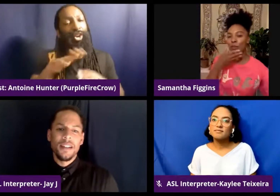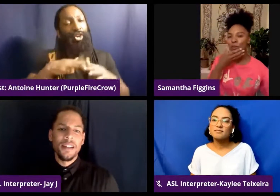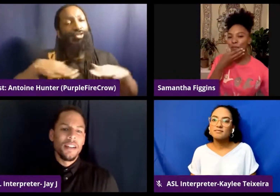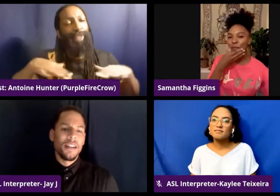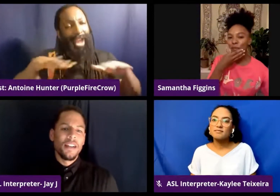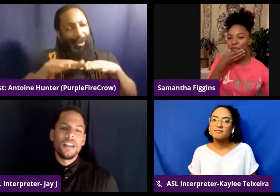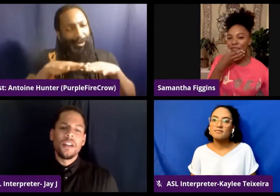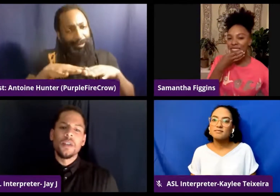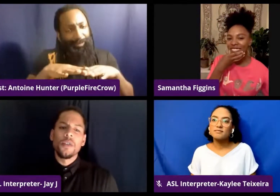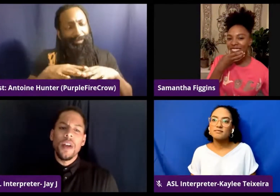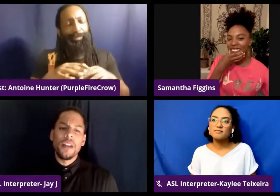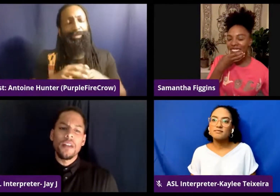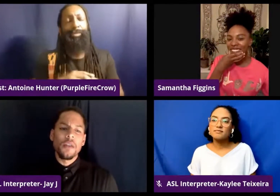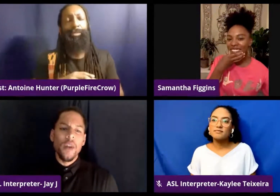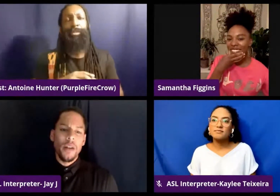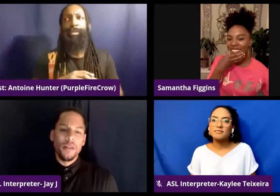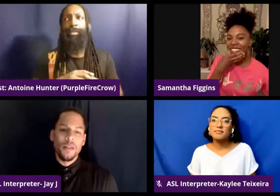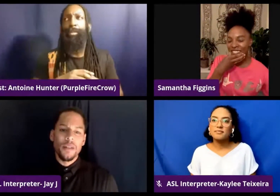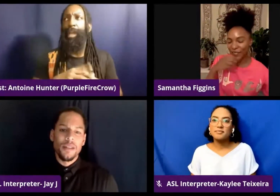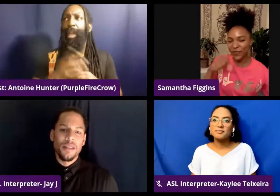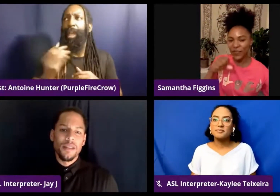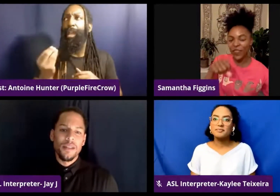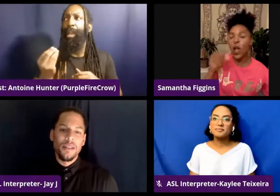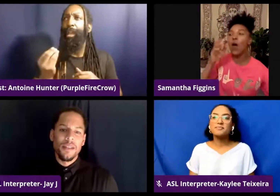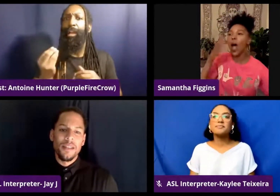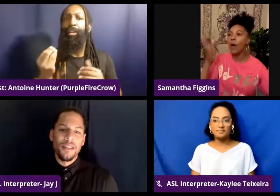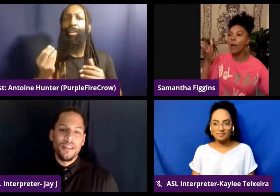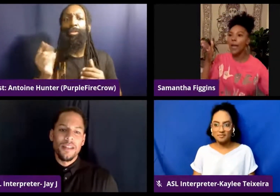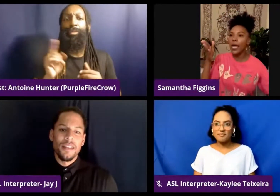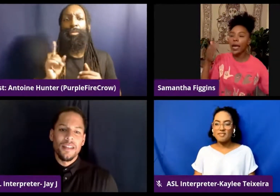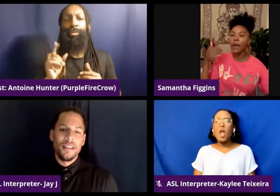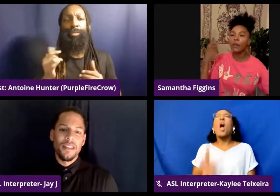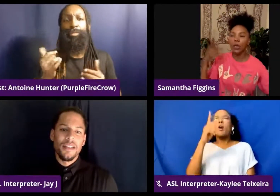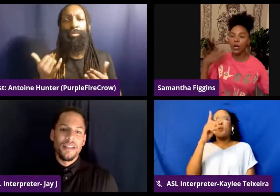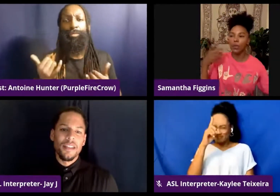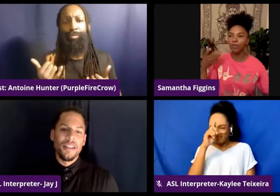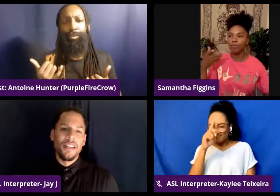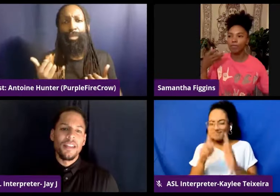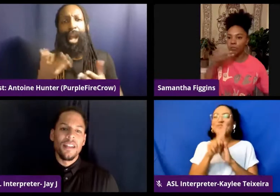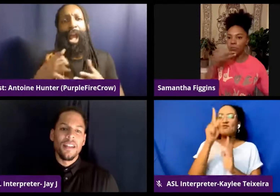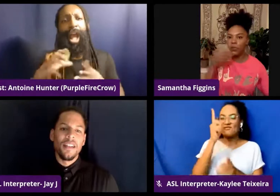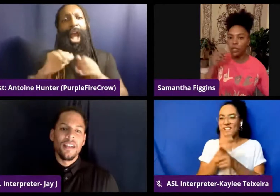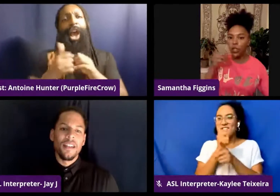Really, you're finding your ground. Mm-hmm. Oh, how am I?